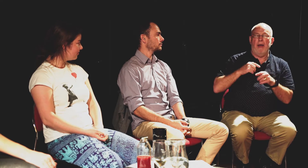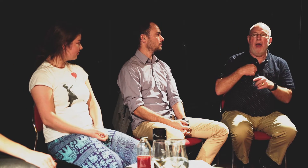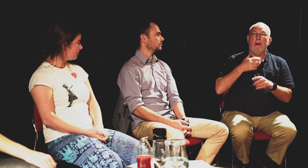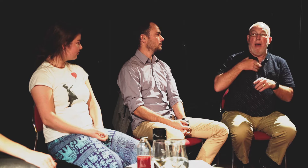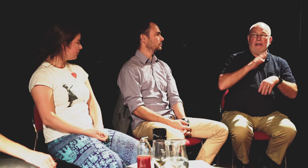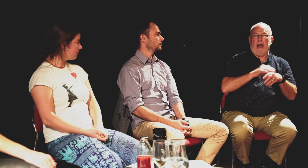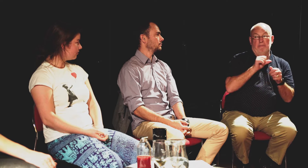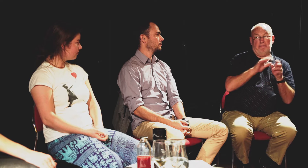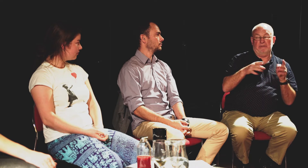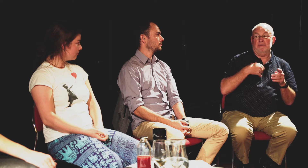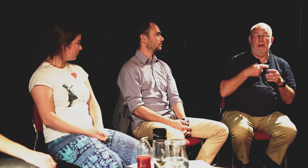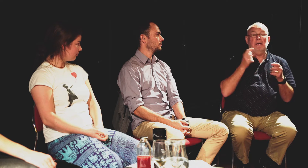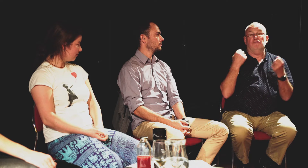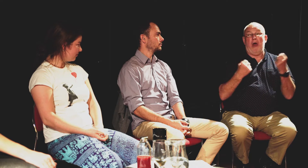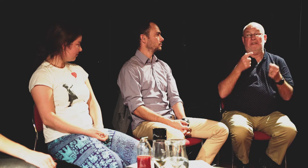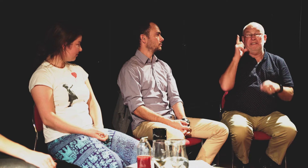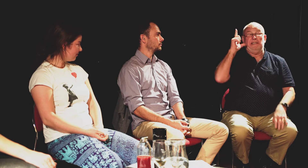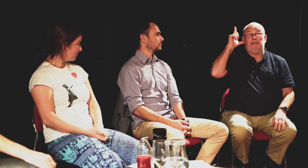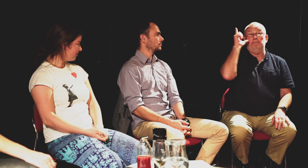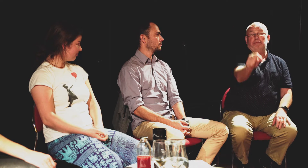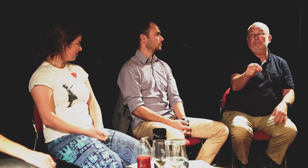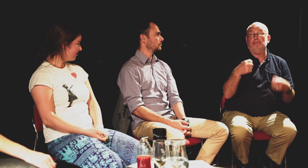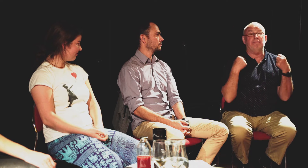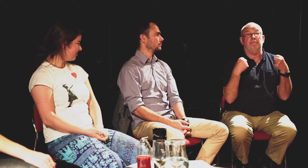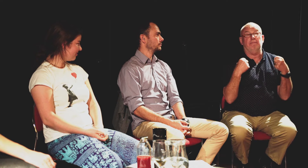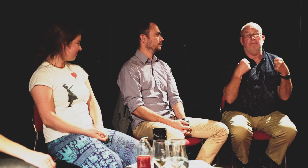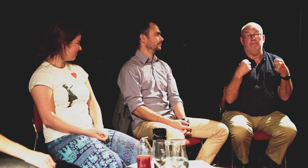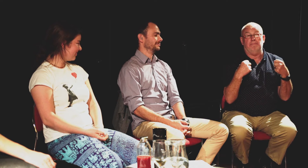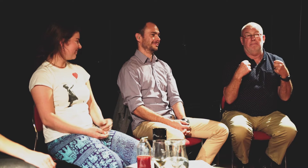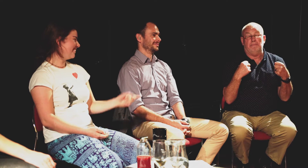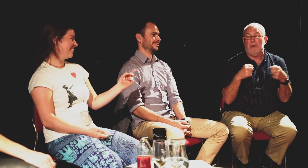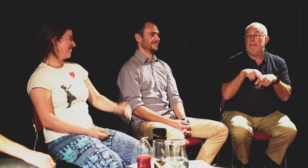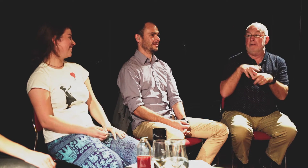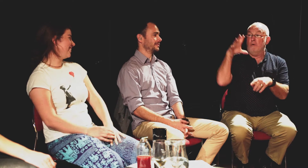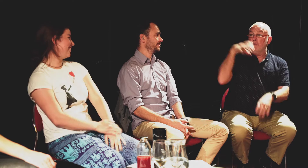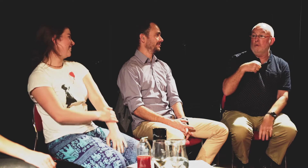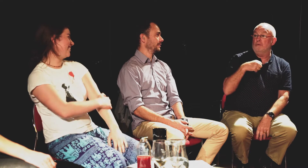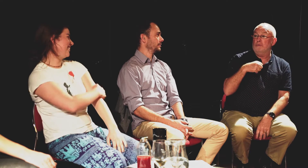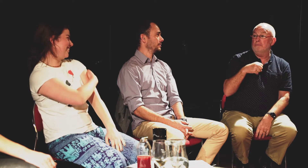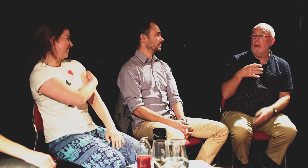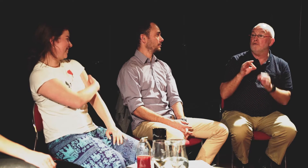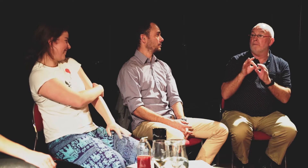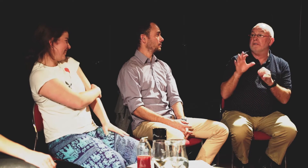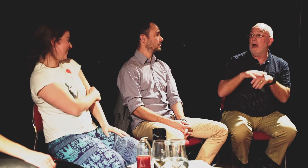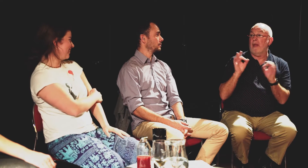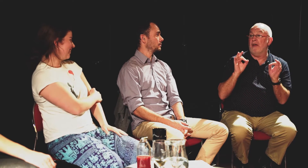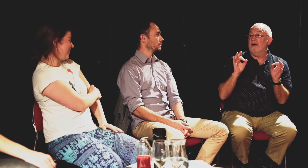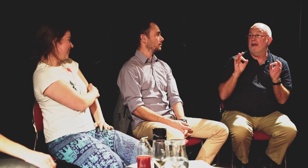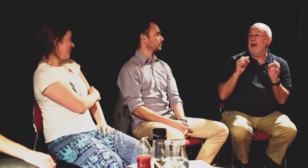Megan's time and my time is quite different. I think my time was the best, really, because we could speed and the police would stop us and there were no